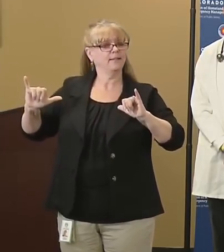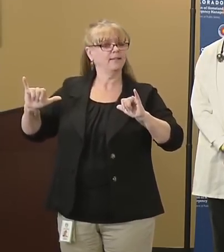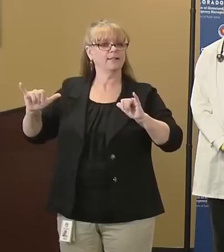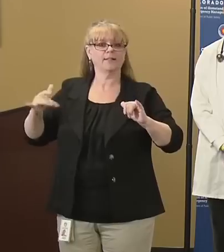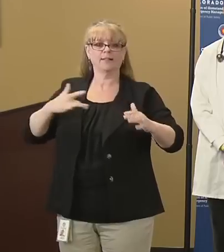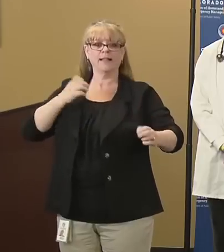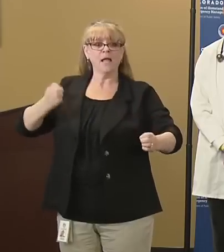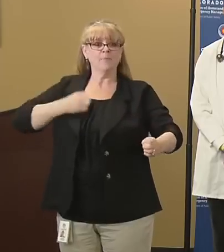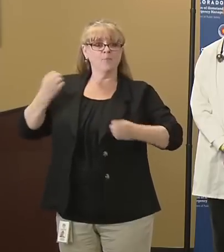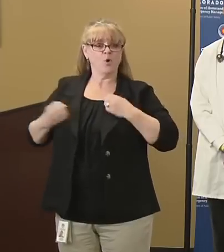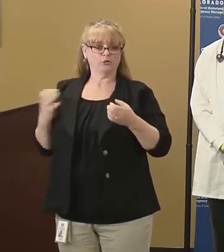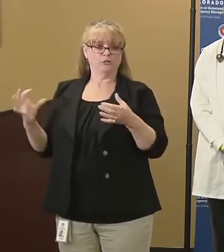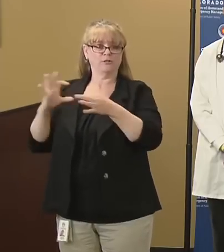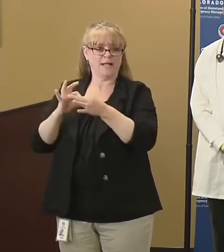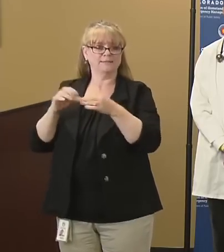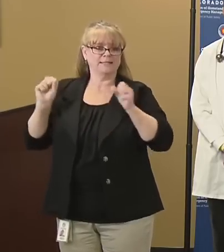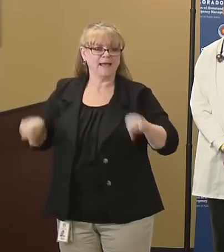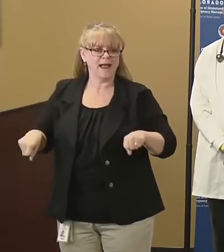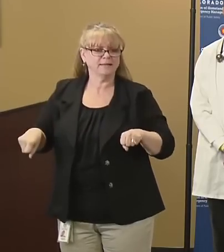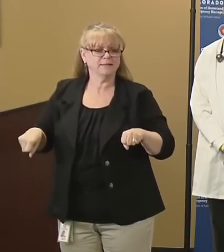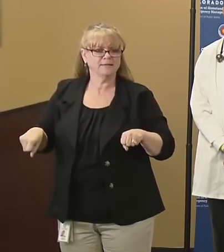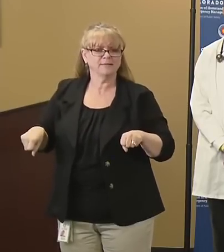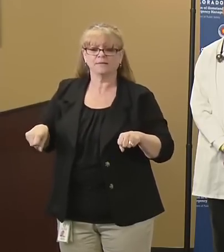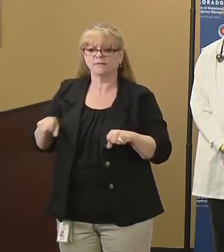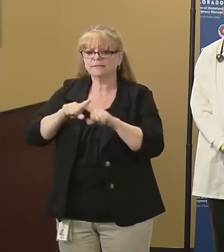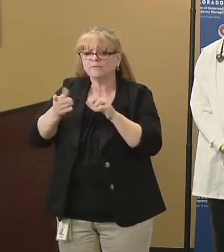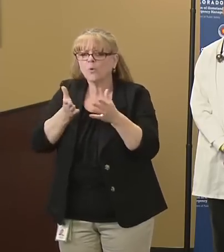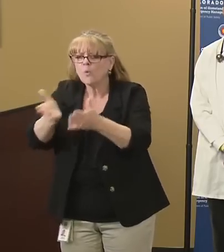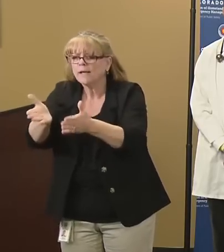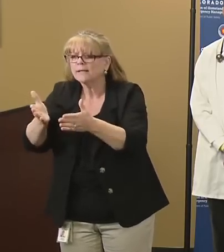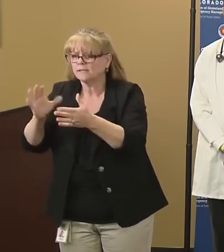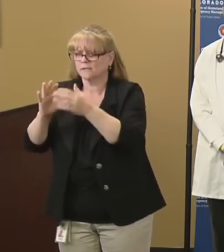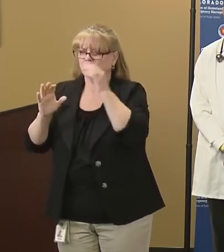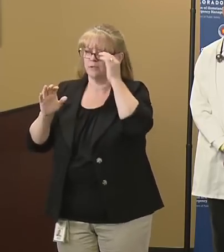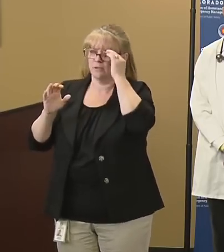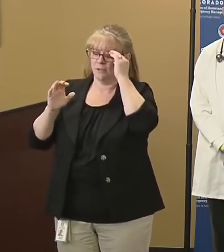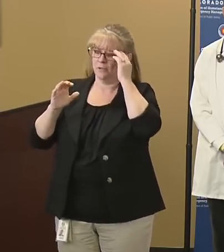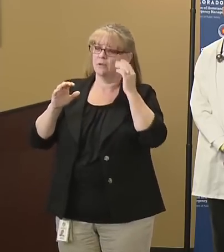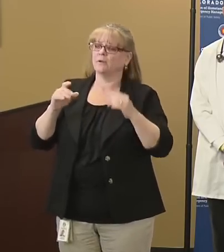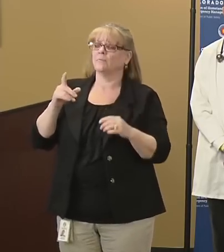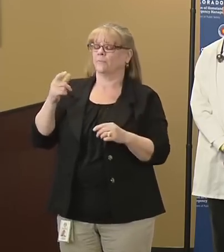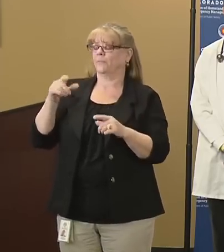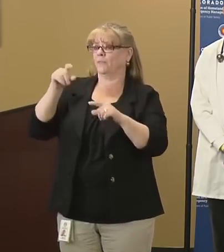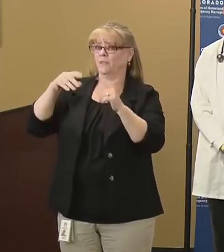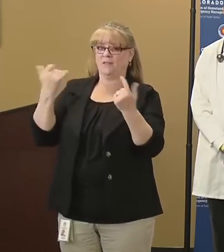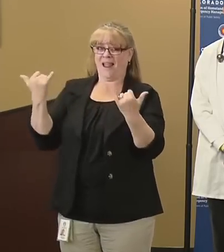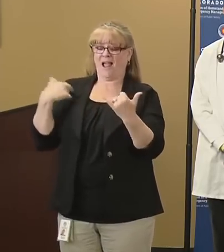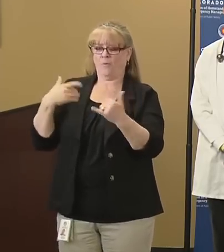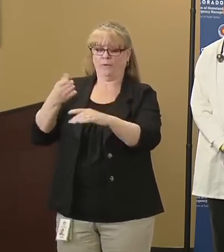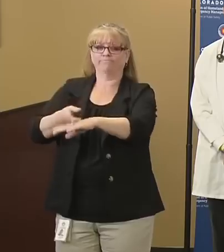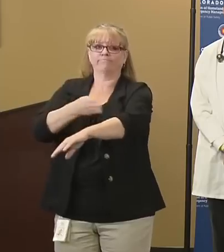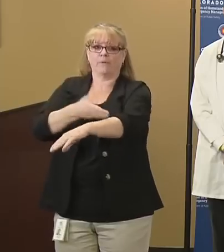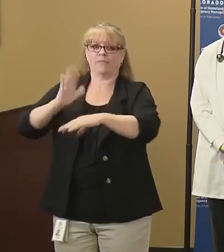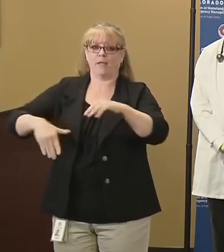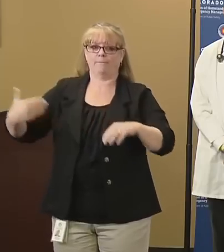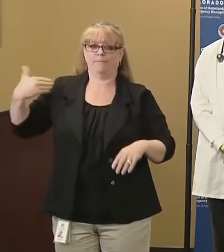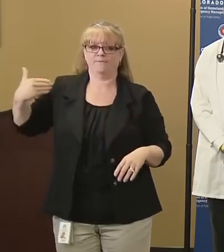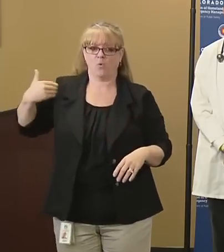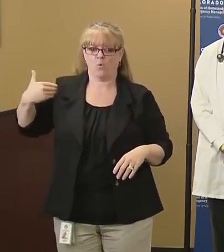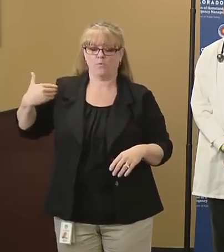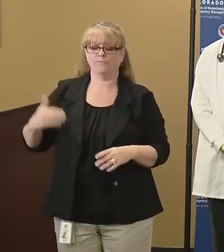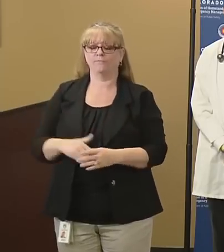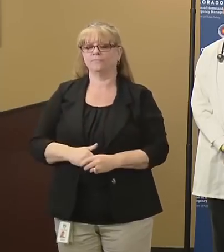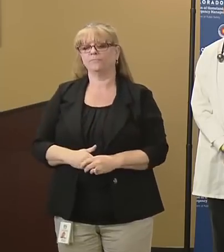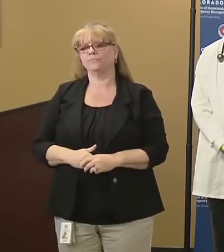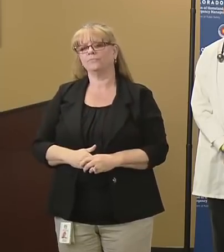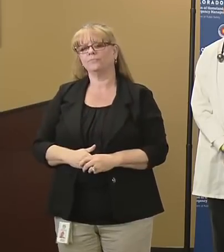more together than ever before as we face this crisis. It's just one in which we can't be physically together. As